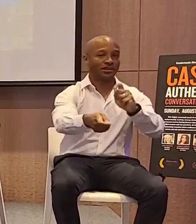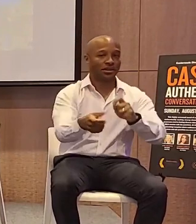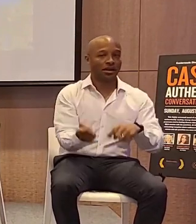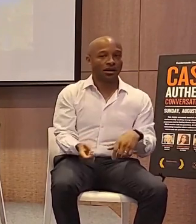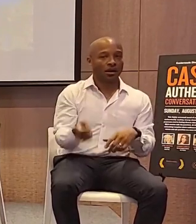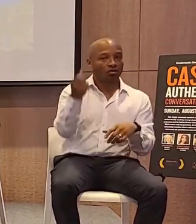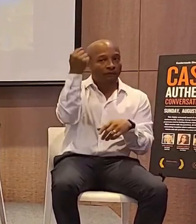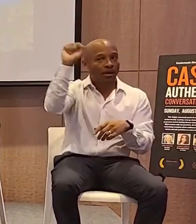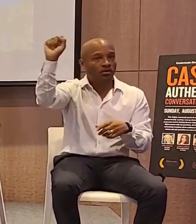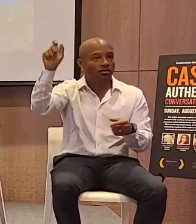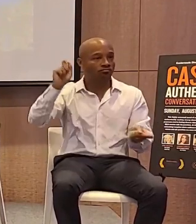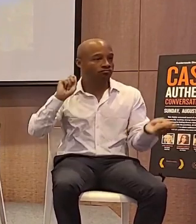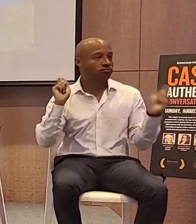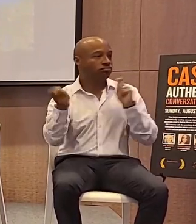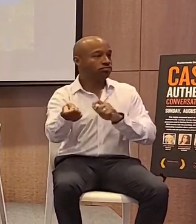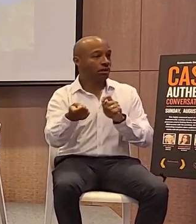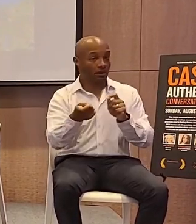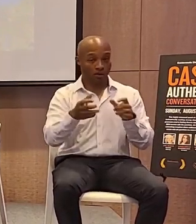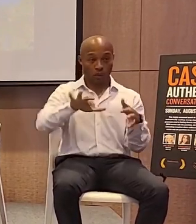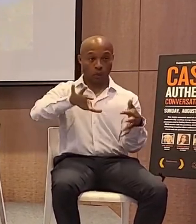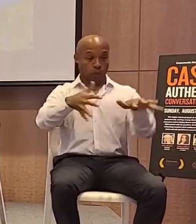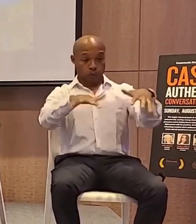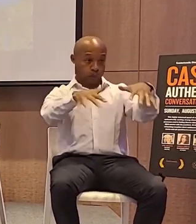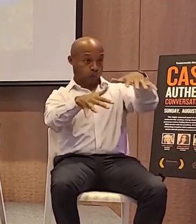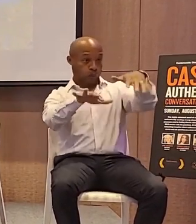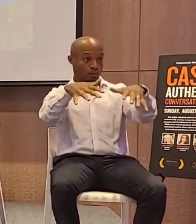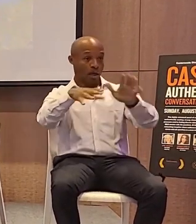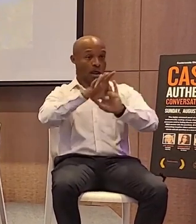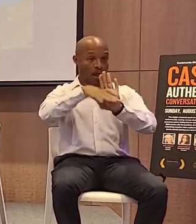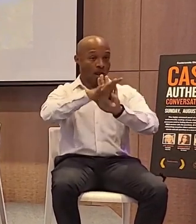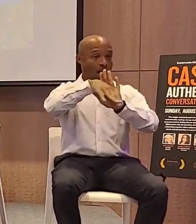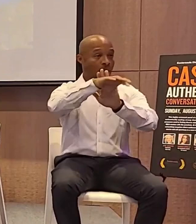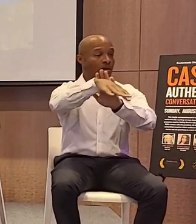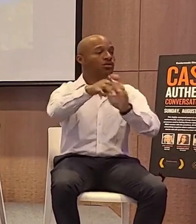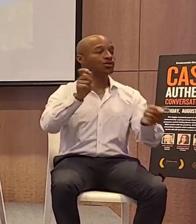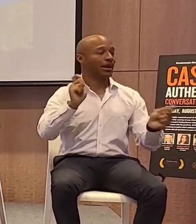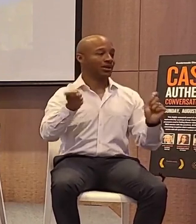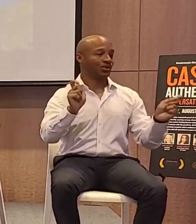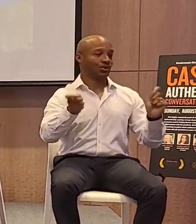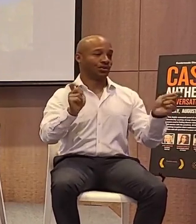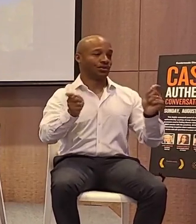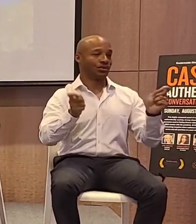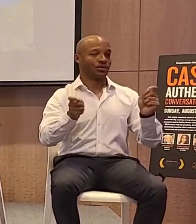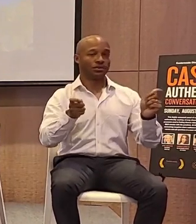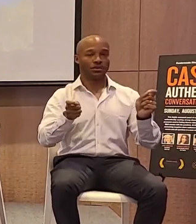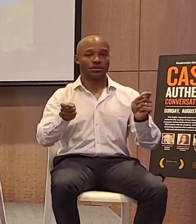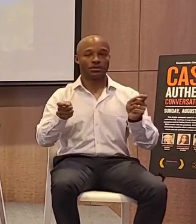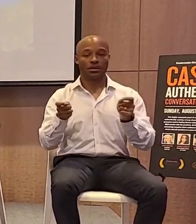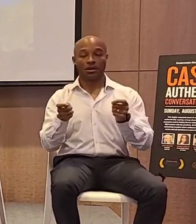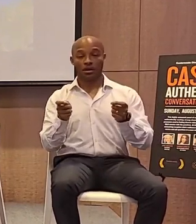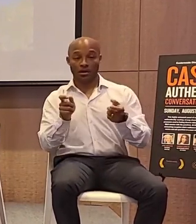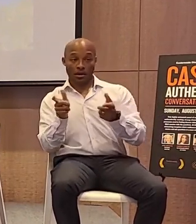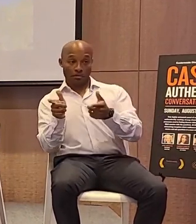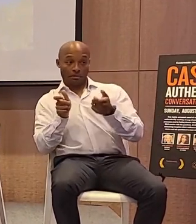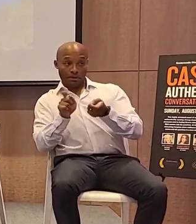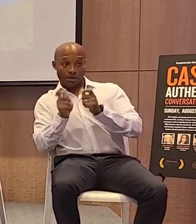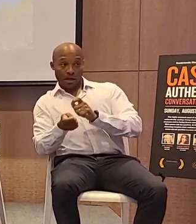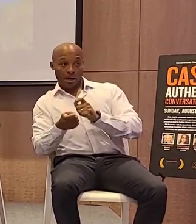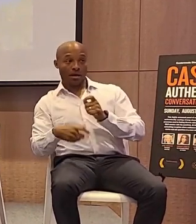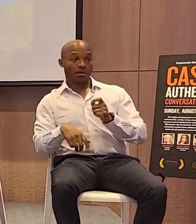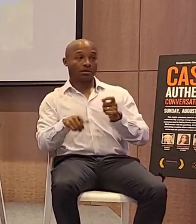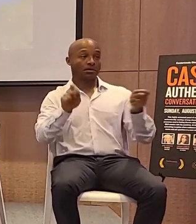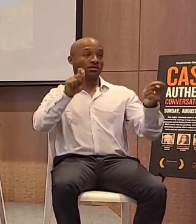and change is what we're talking about. The rate of change, the level of change, the growing awareness